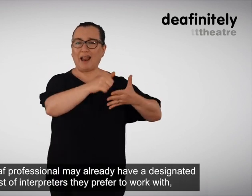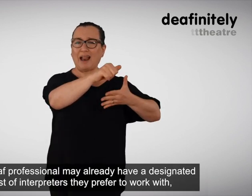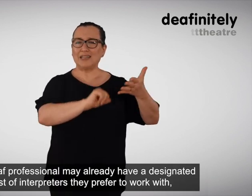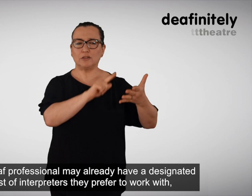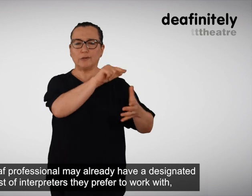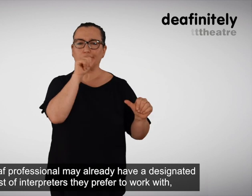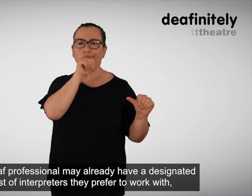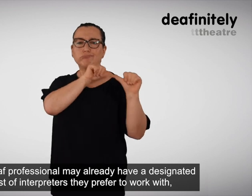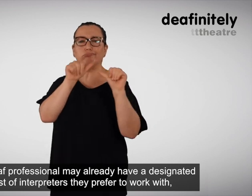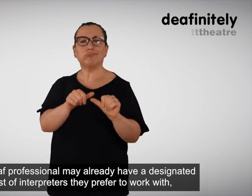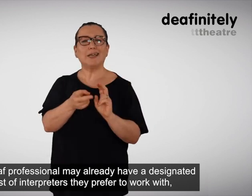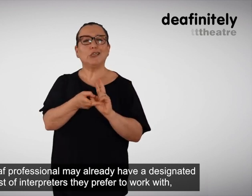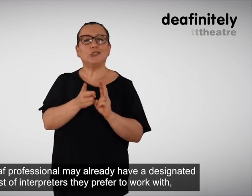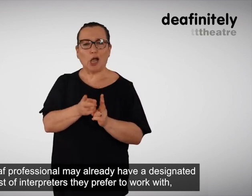interpreters they prefer to work with.